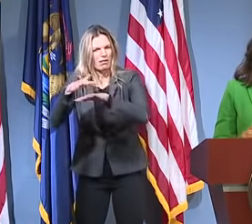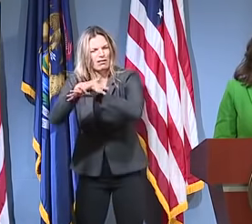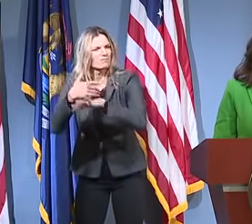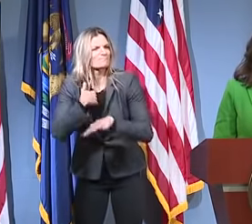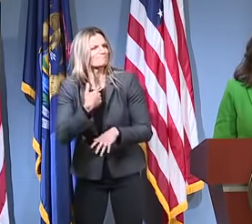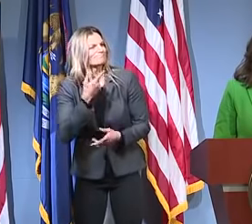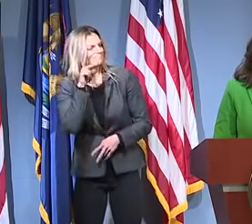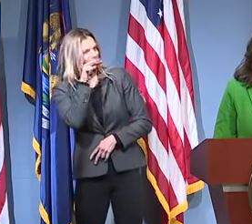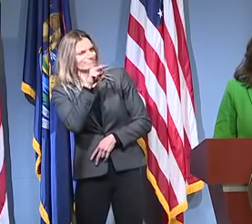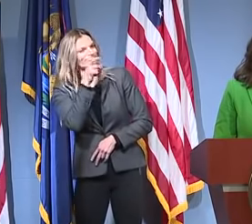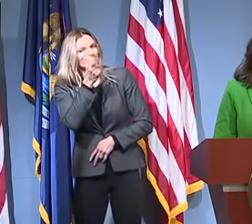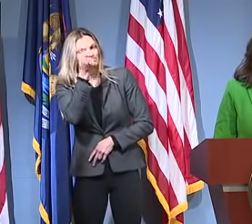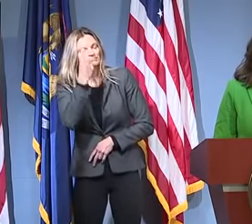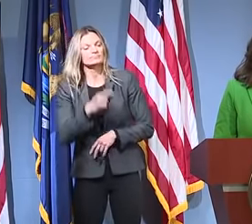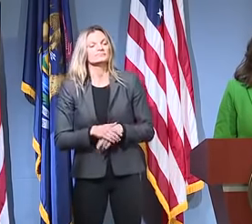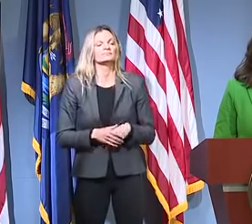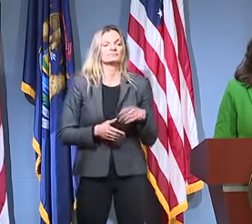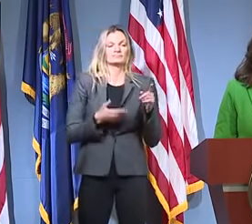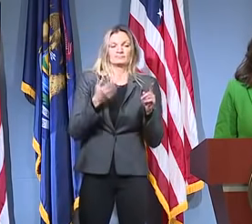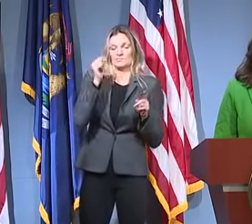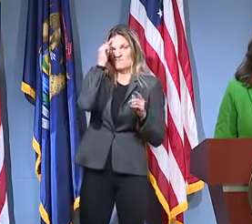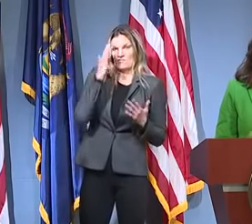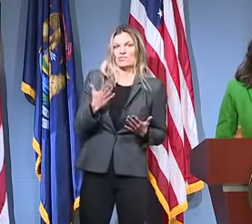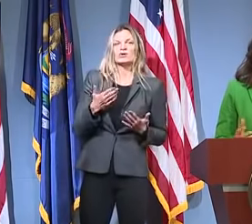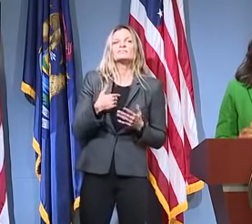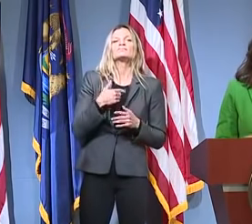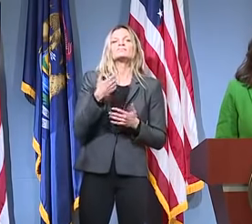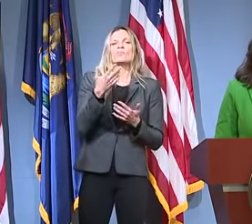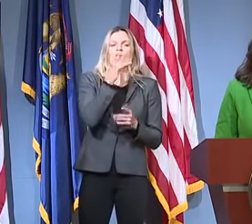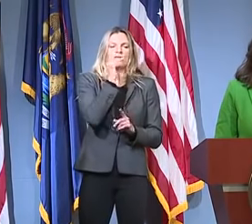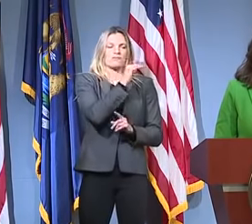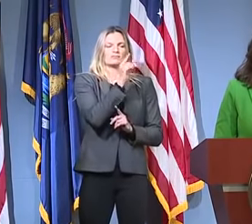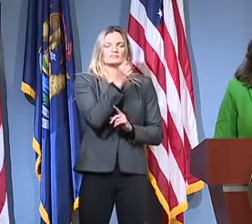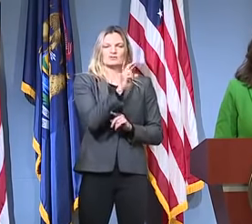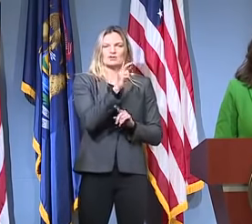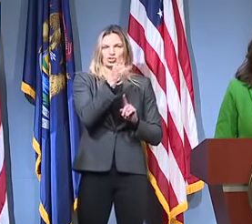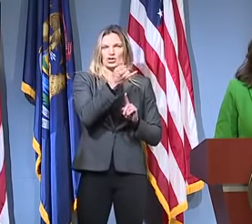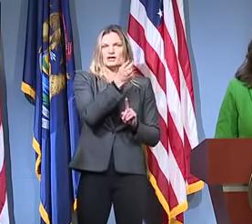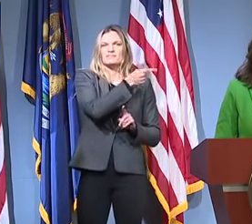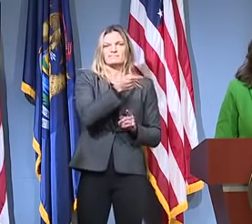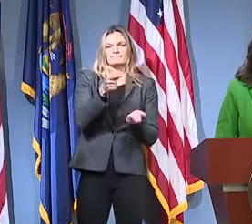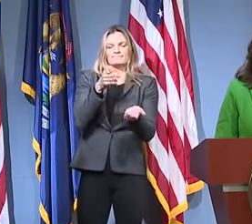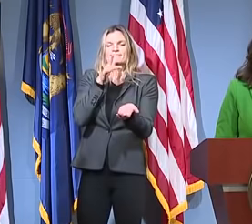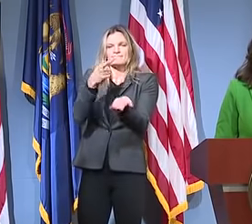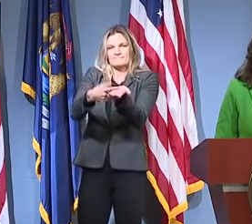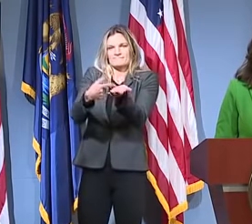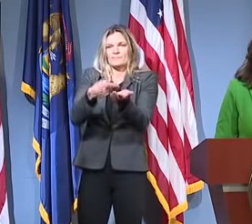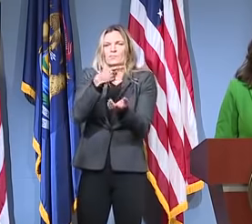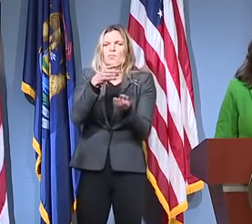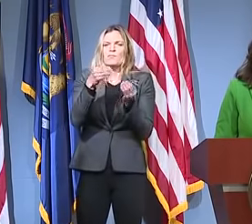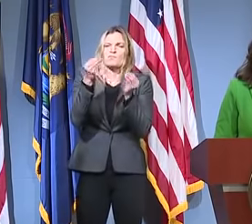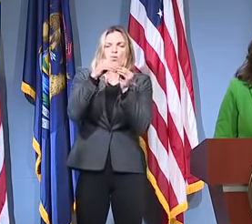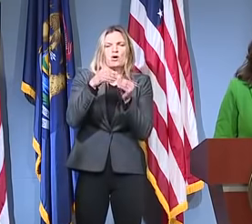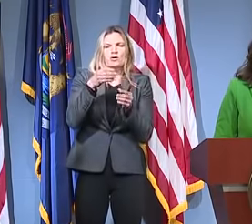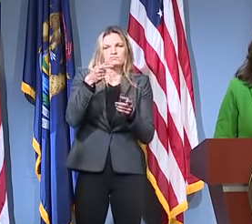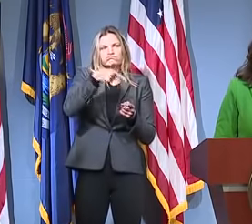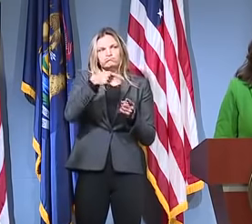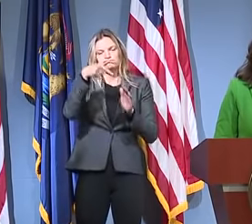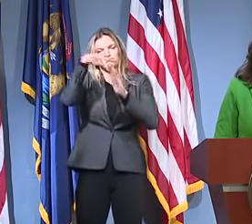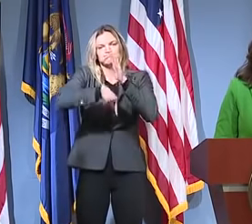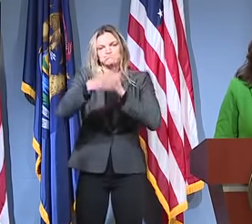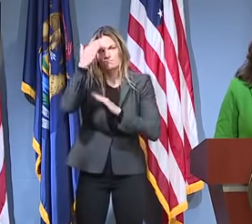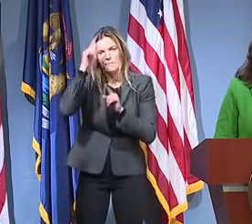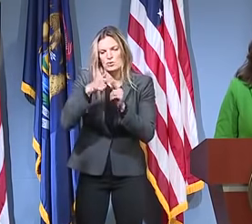Dr. J was helping to advise the task force on schools. But here's what we know.